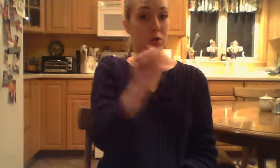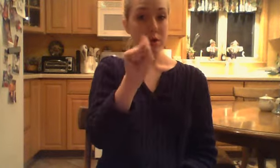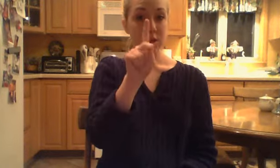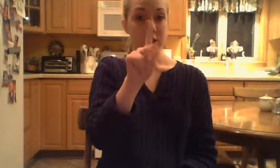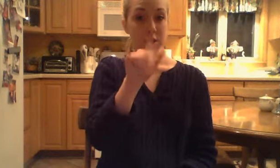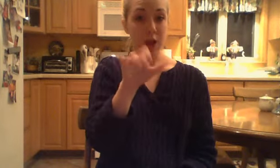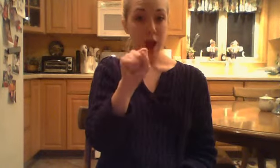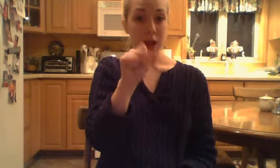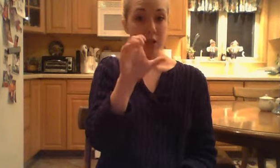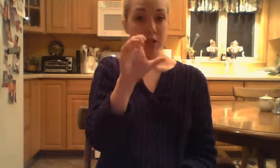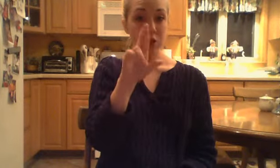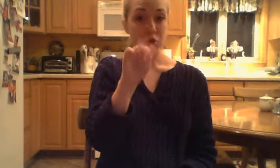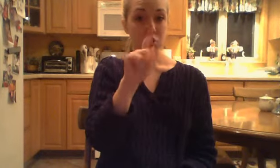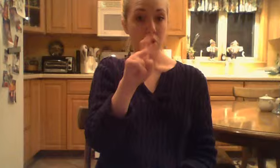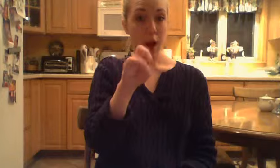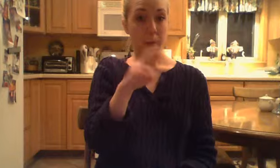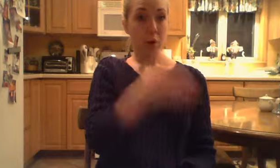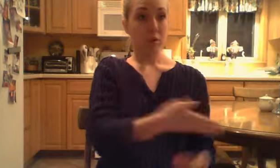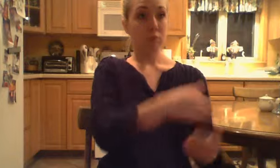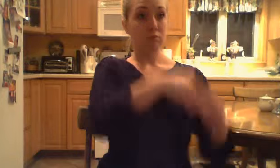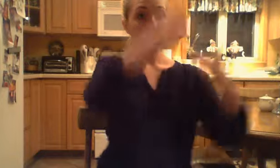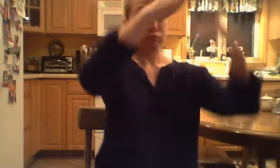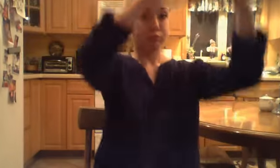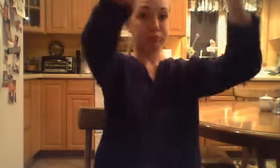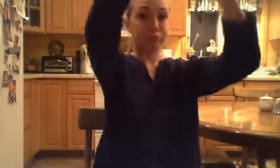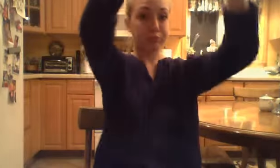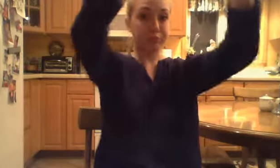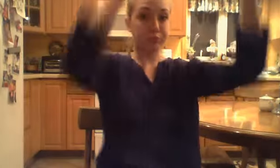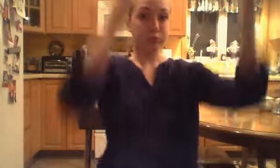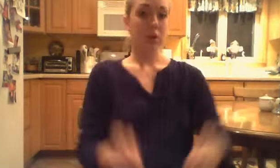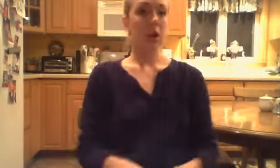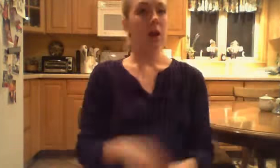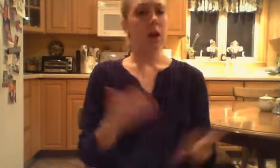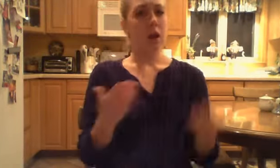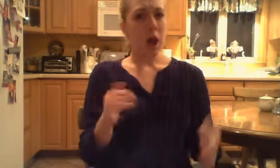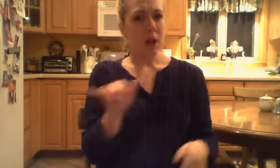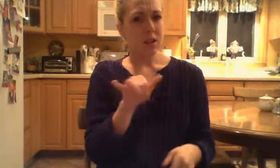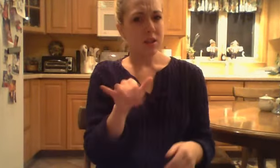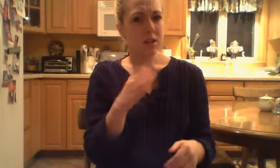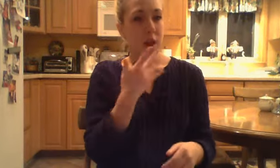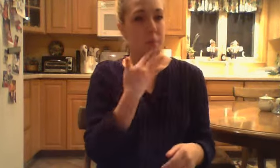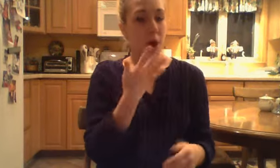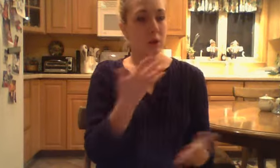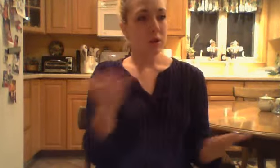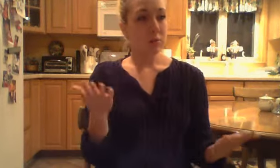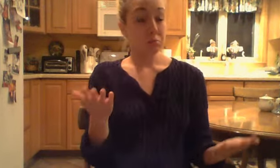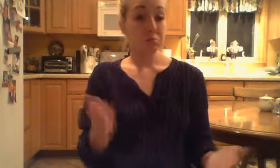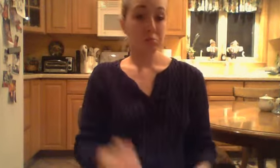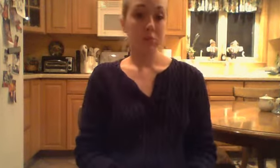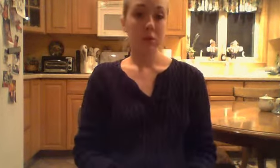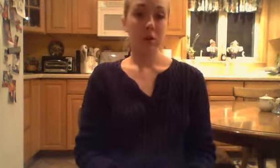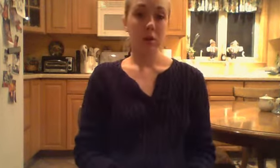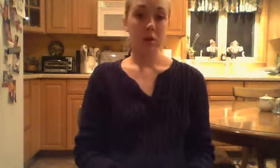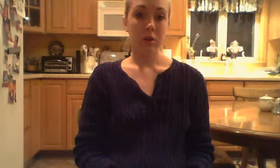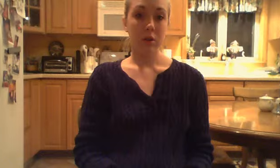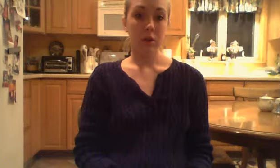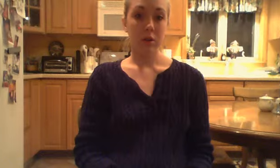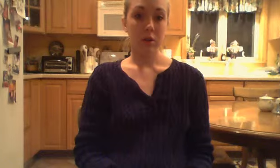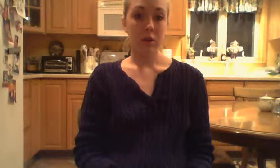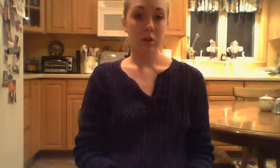Sort of the same colors, though. So she was painting what was around her. This is the famous one. This